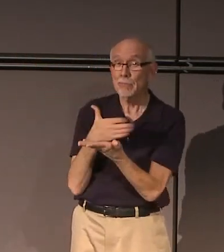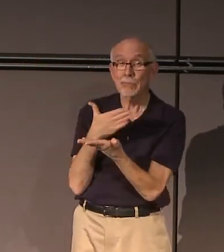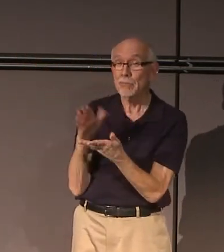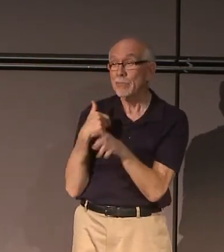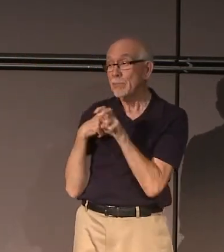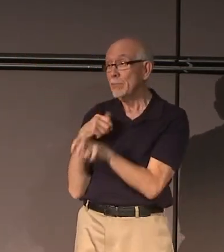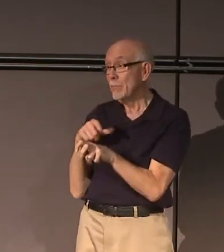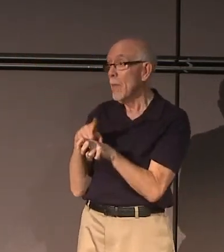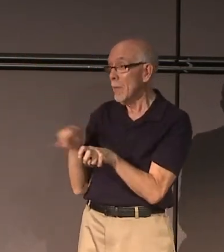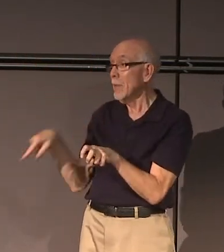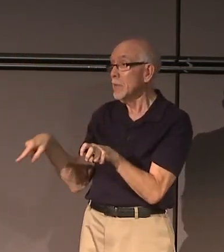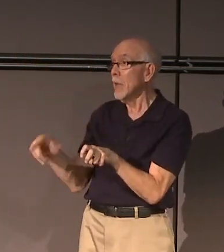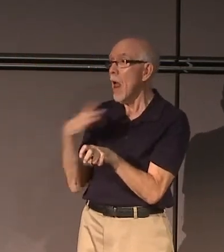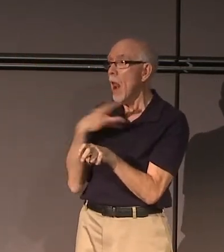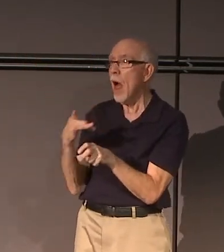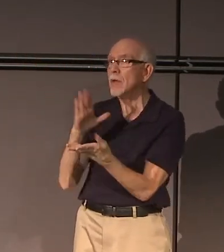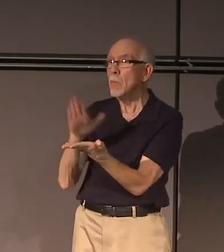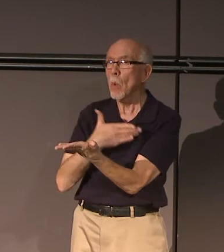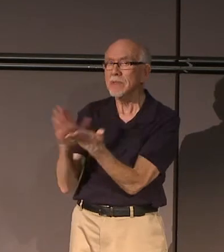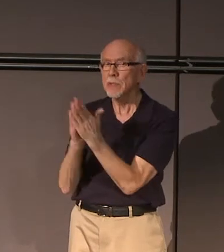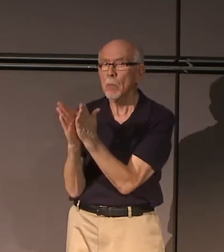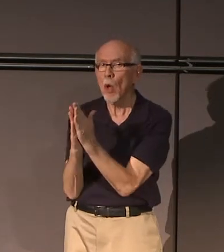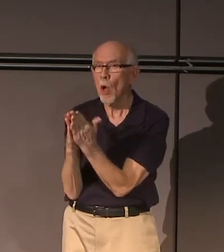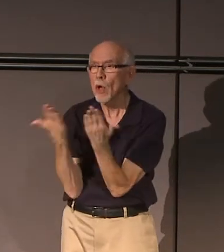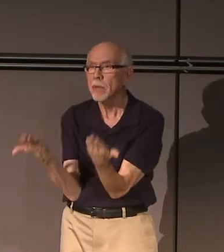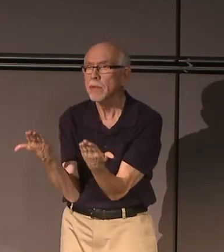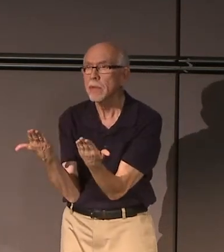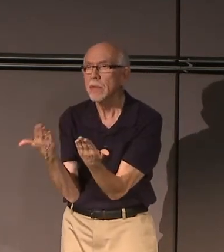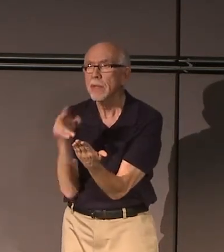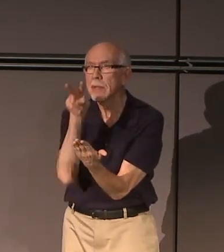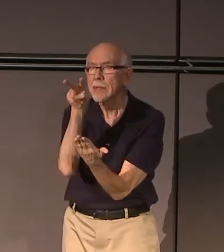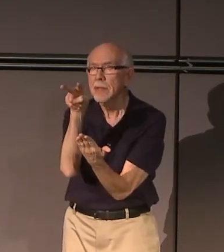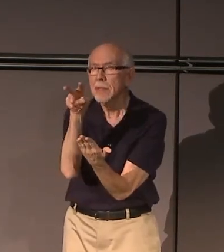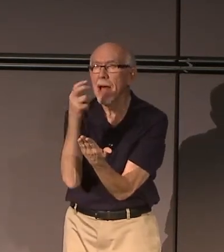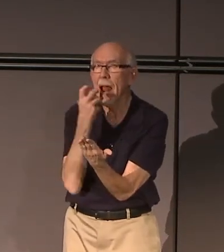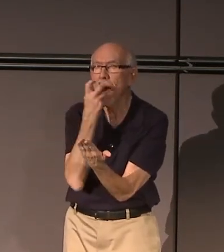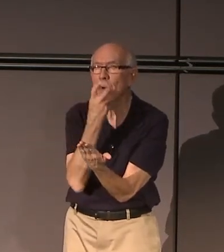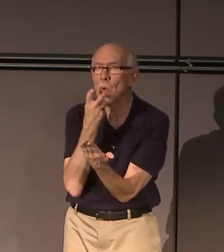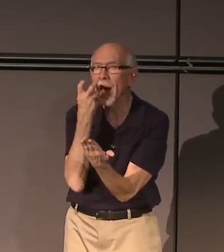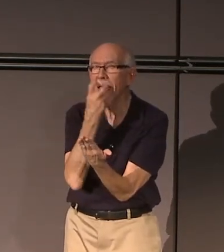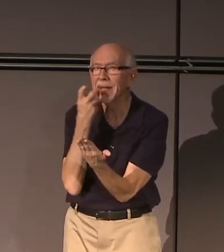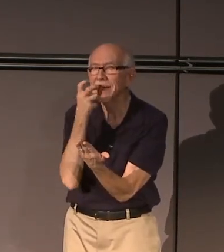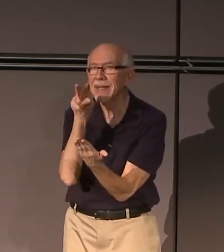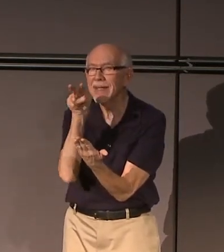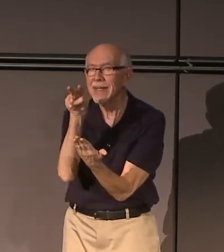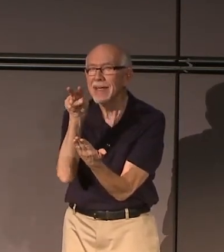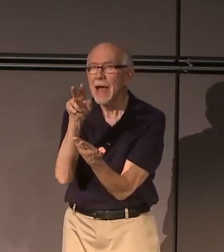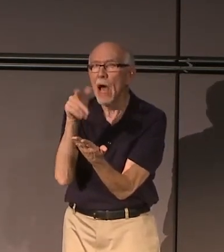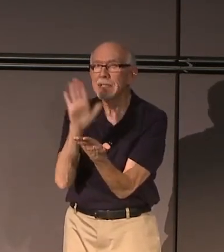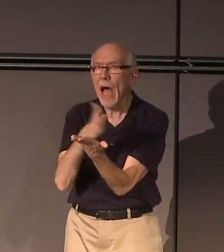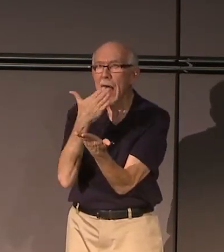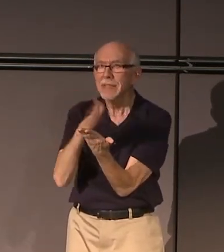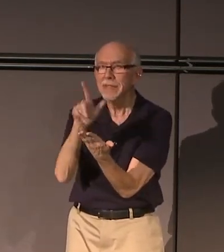I didn't know what was going on, and I didn't relate at all. But he had a book with the lyrics in it, and then he would try to lip